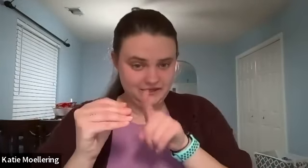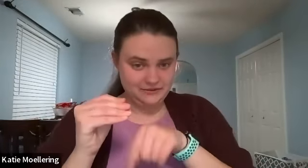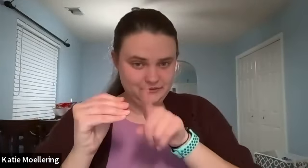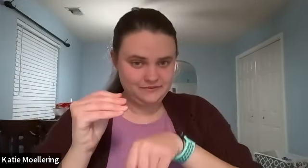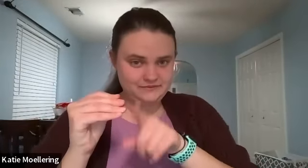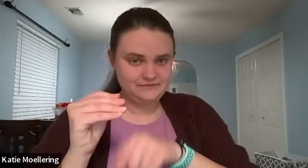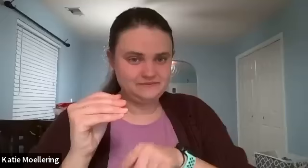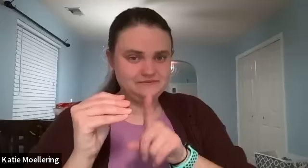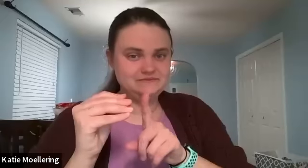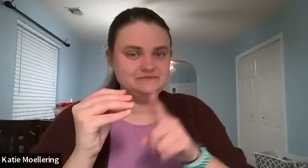tomato.